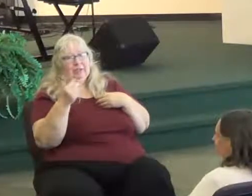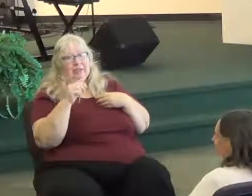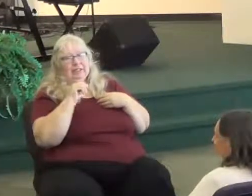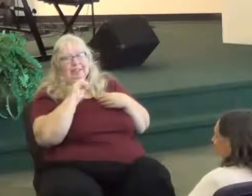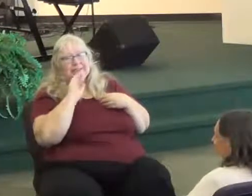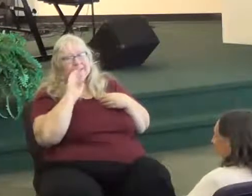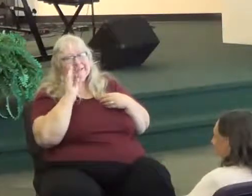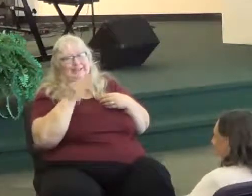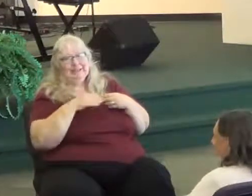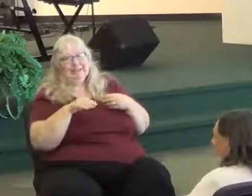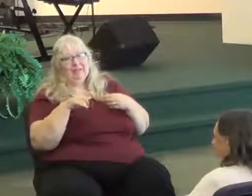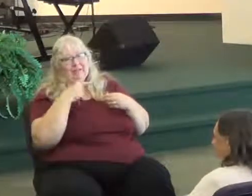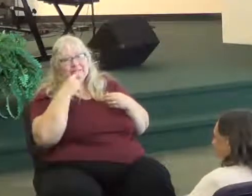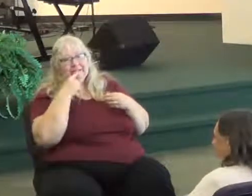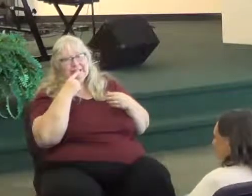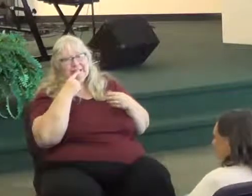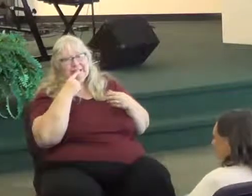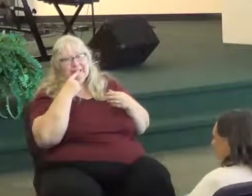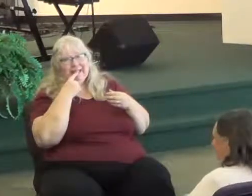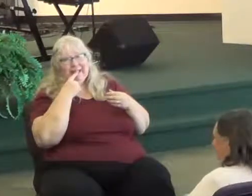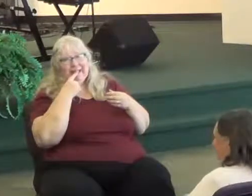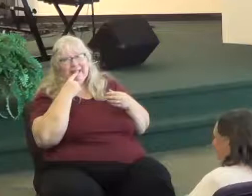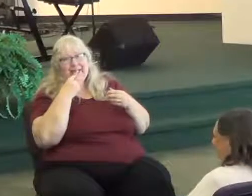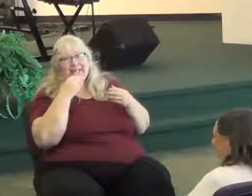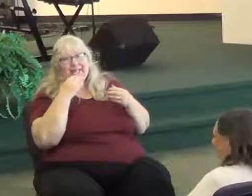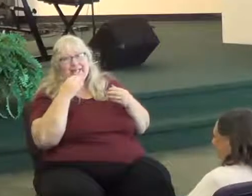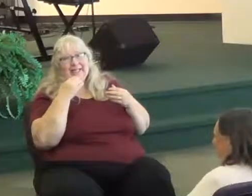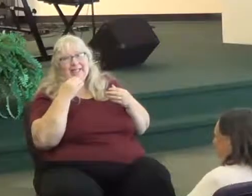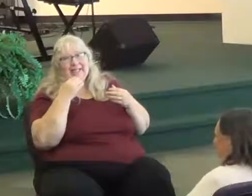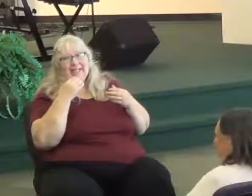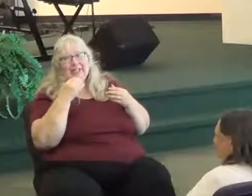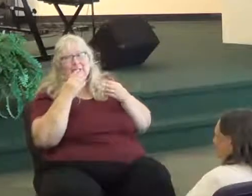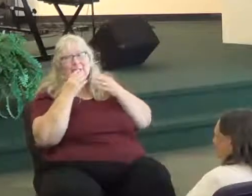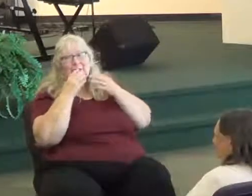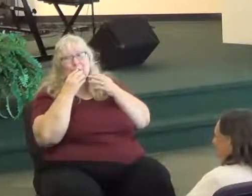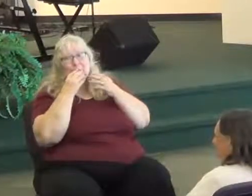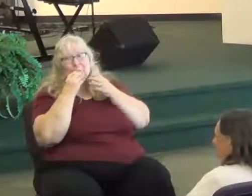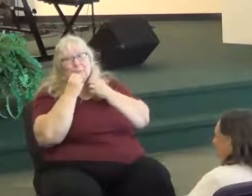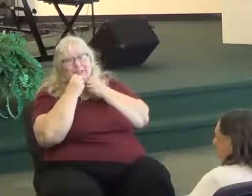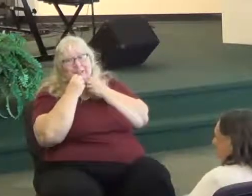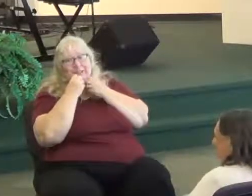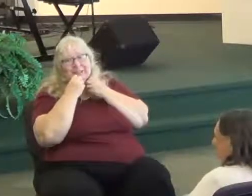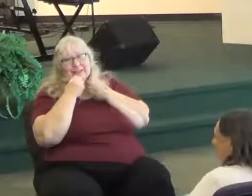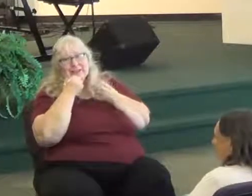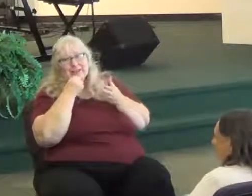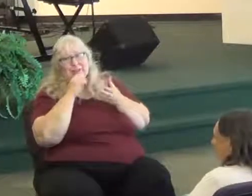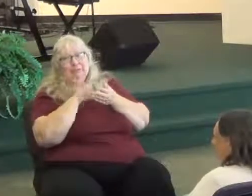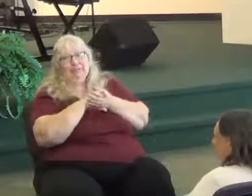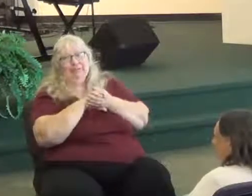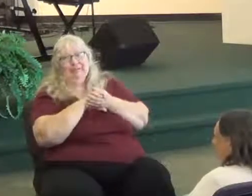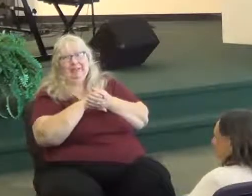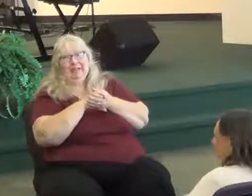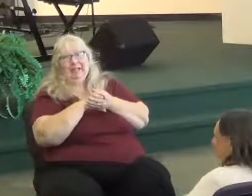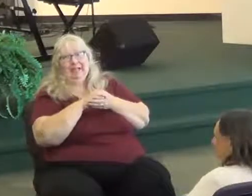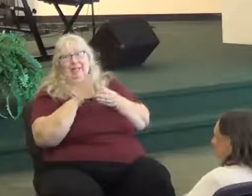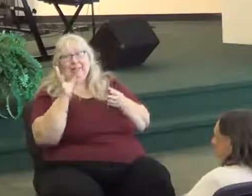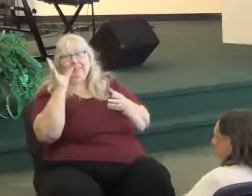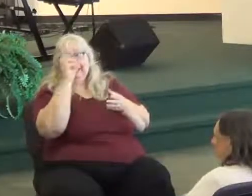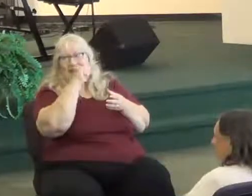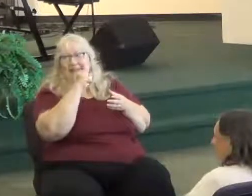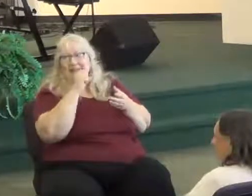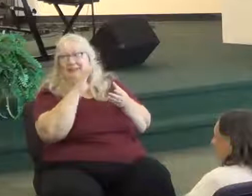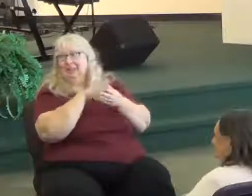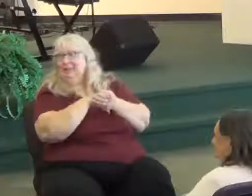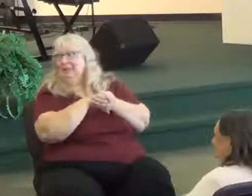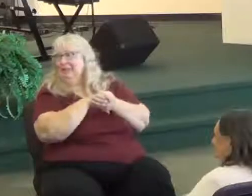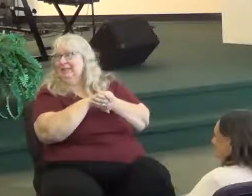precious wife, Courtney, at all. So he walked in, I'm assuming they're married. I mean, he walked in